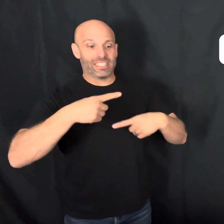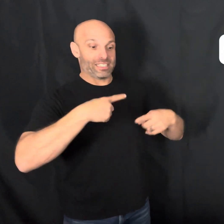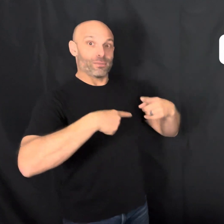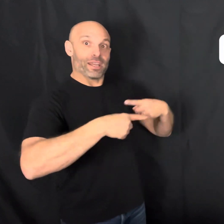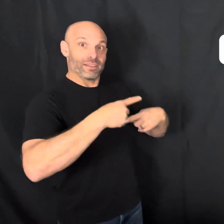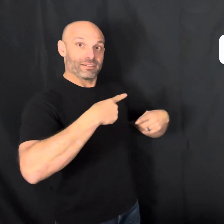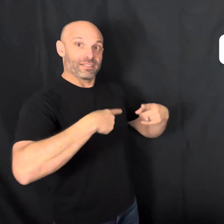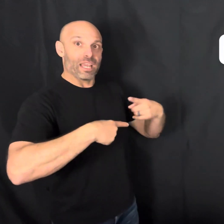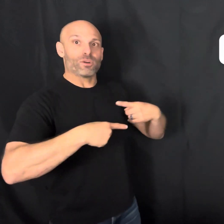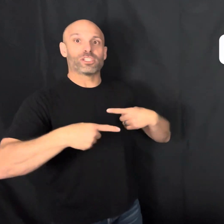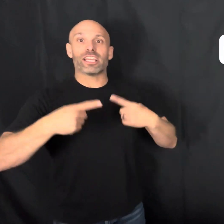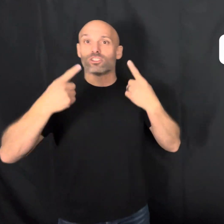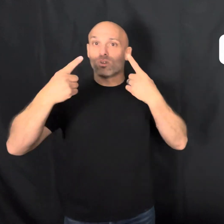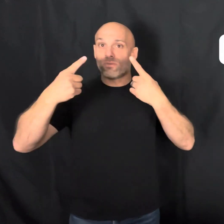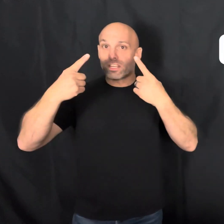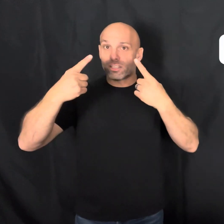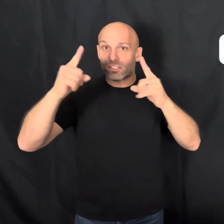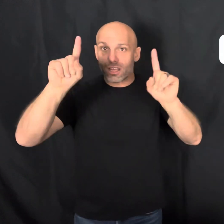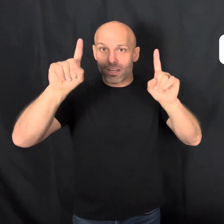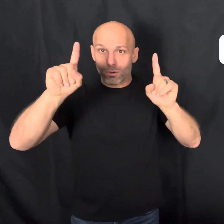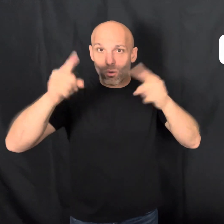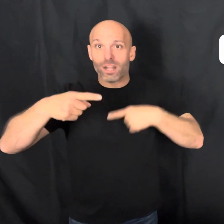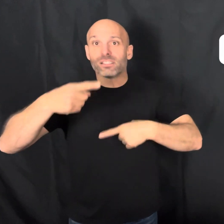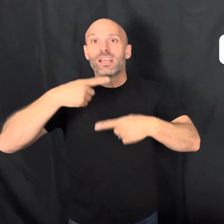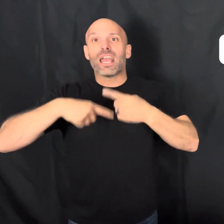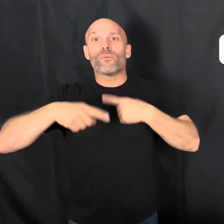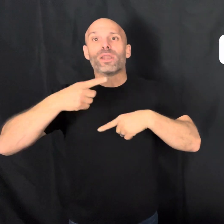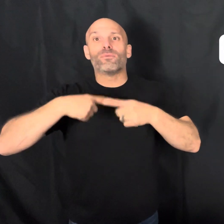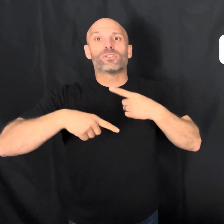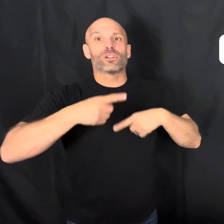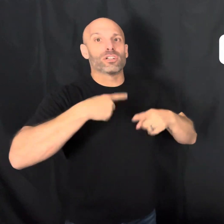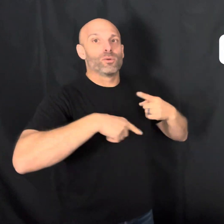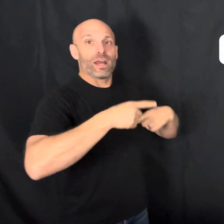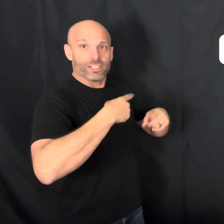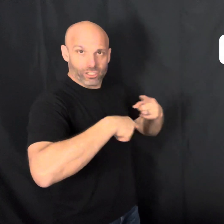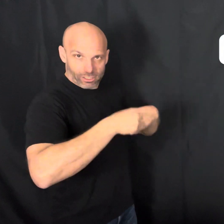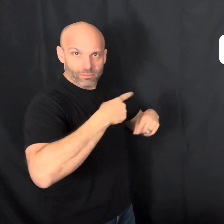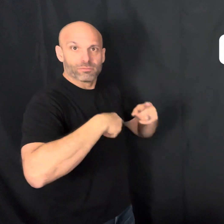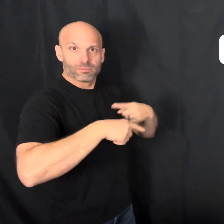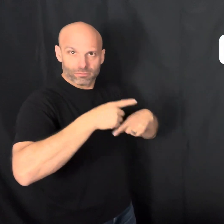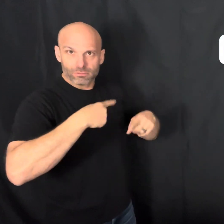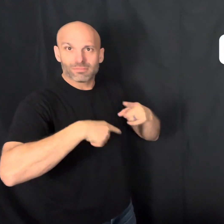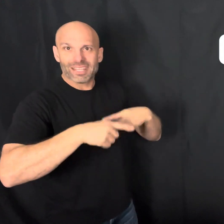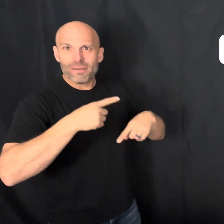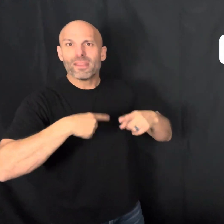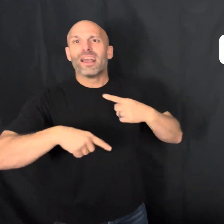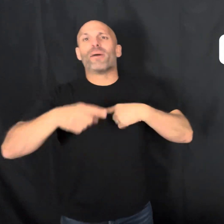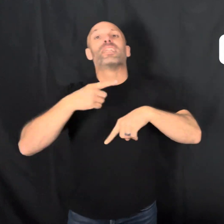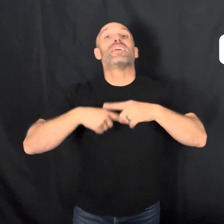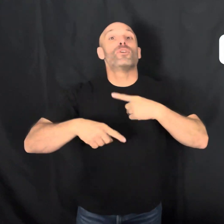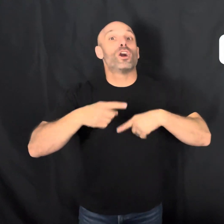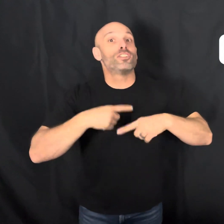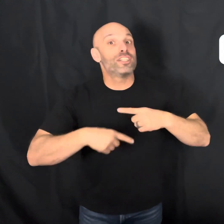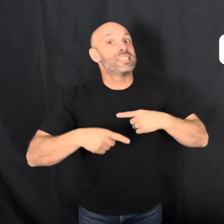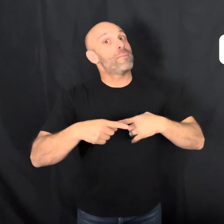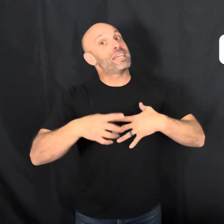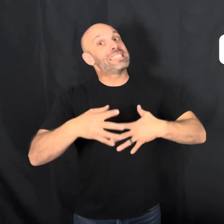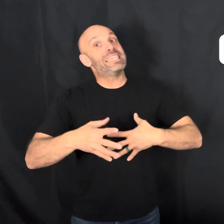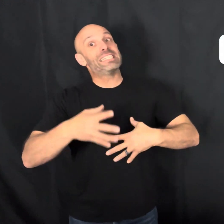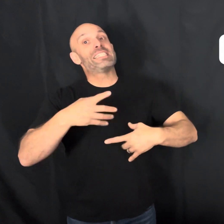way. Okay, we're just taking 2 fingers, number 1s, and we circle them around each other. Okay, I'm going to give you an alternate sign because this is